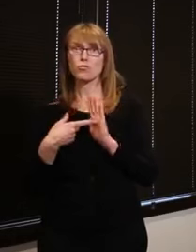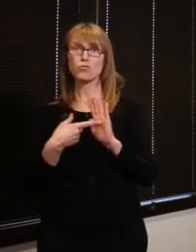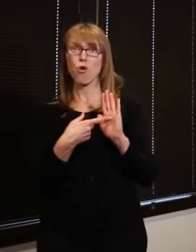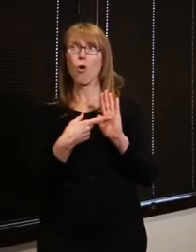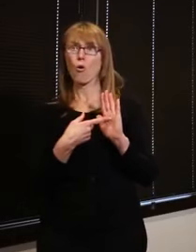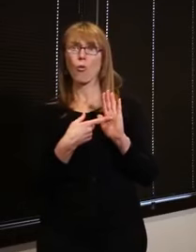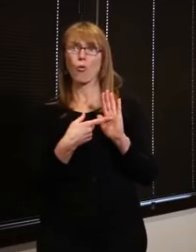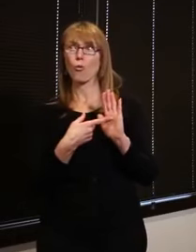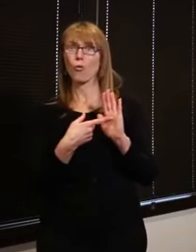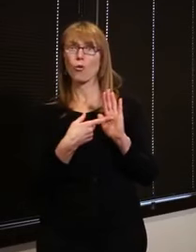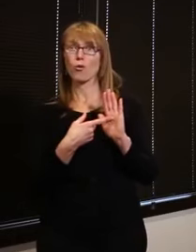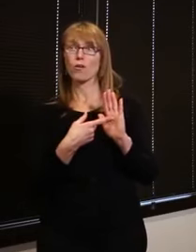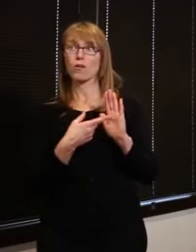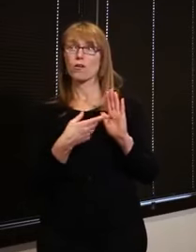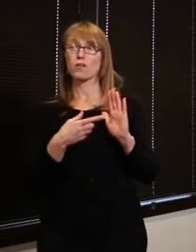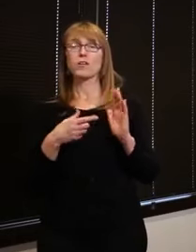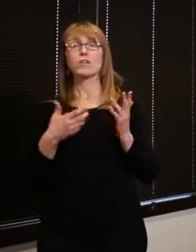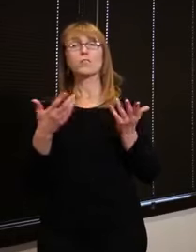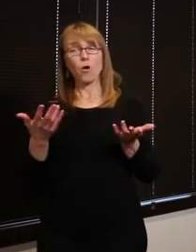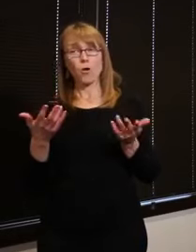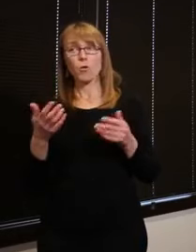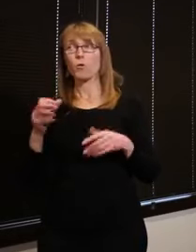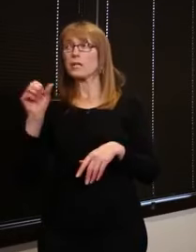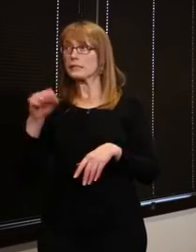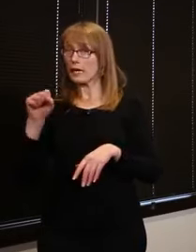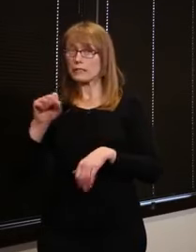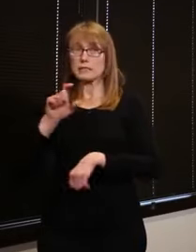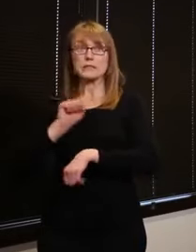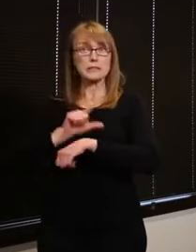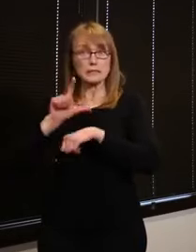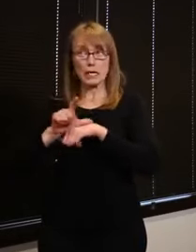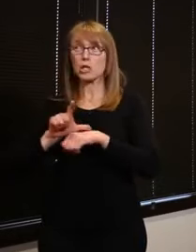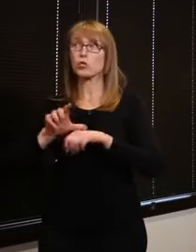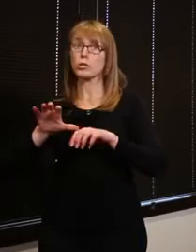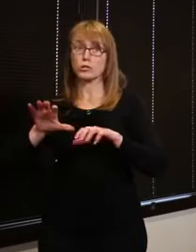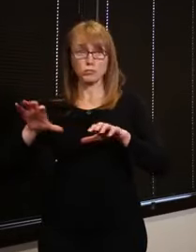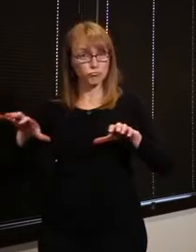we're doing a good job. We are. There is no doubt that we're doing a good job.